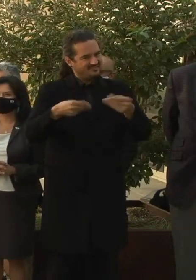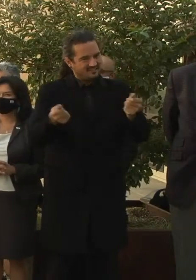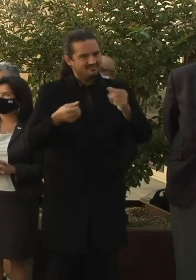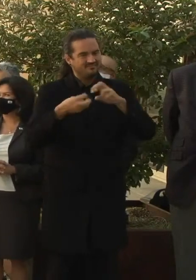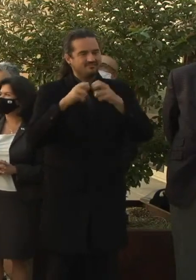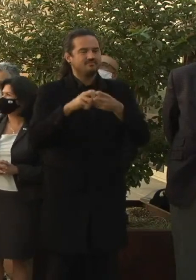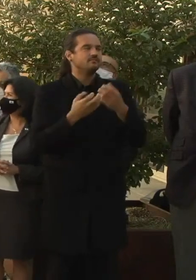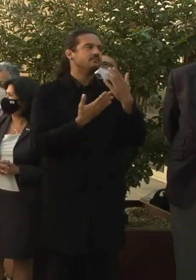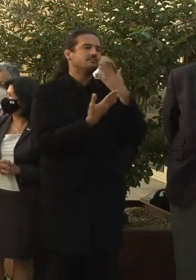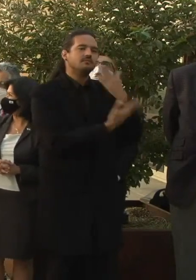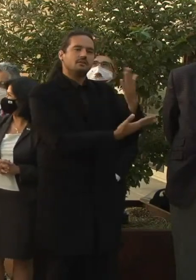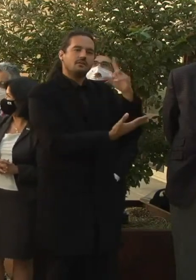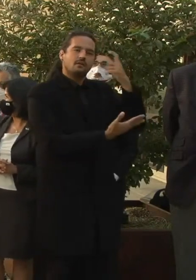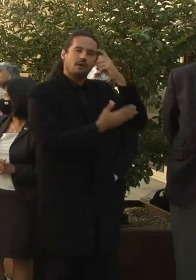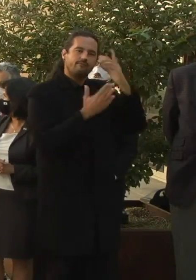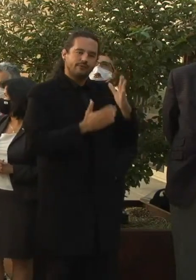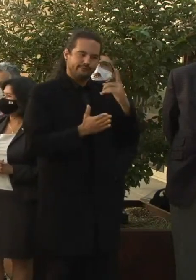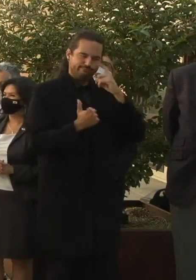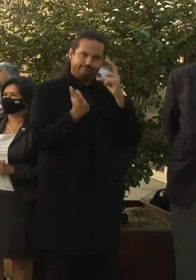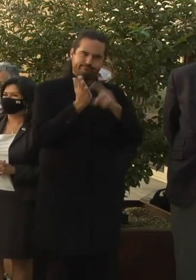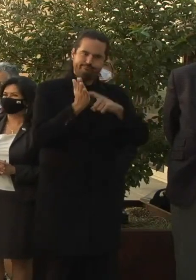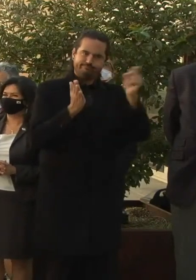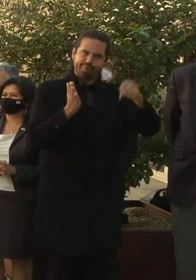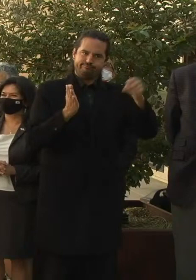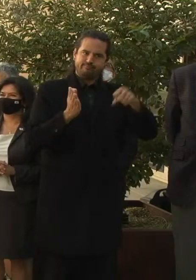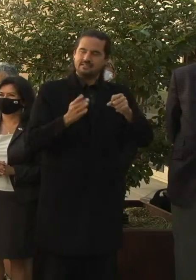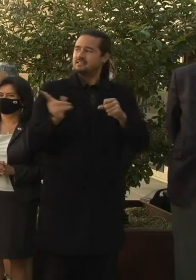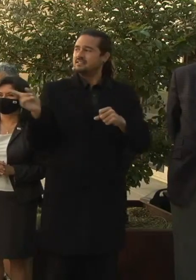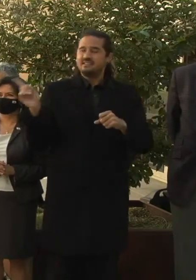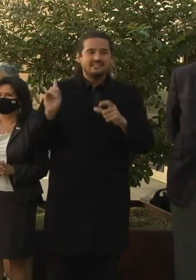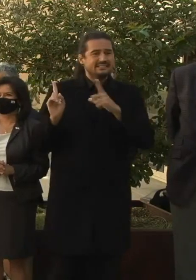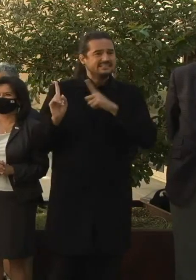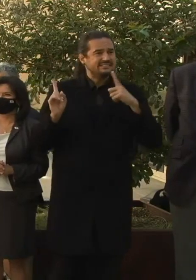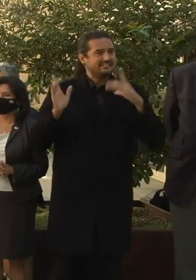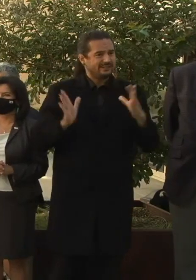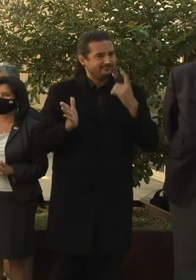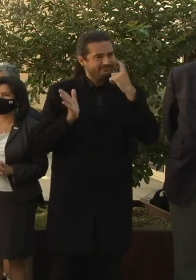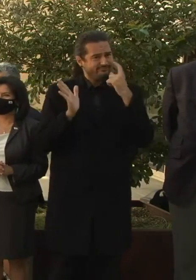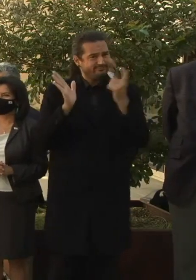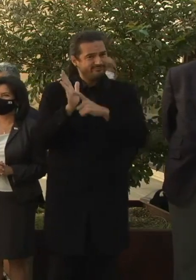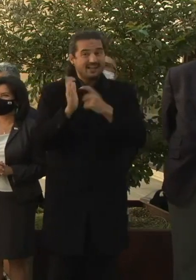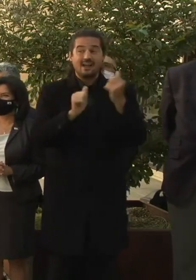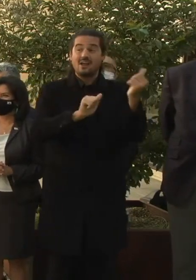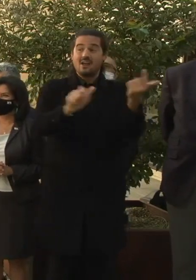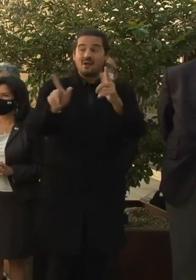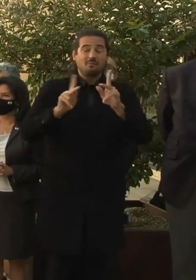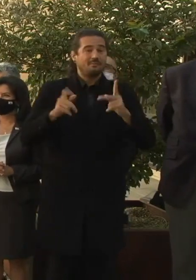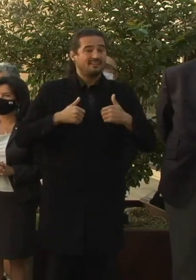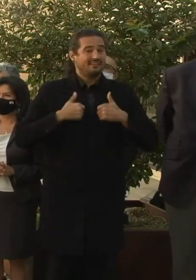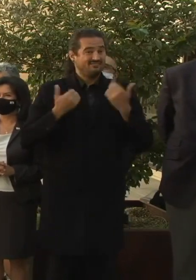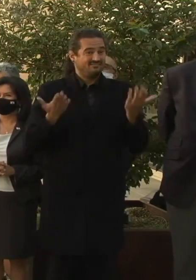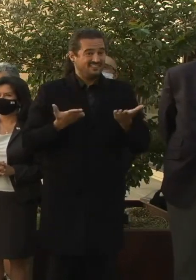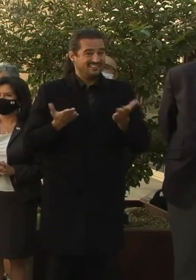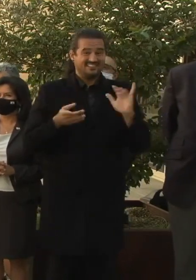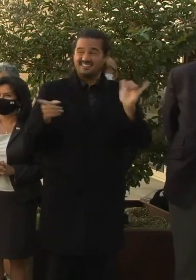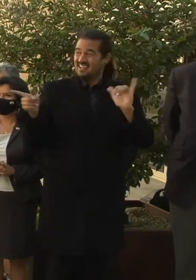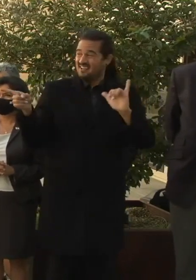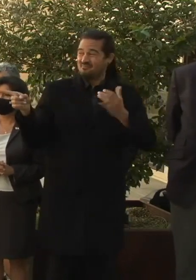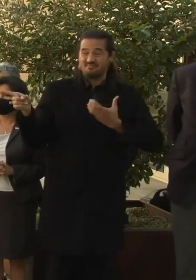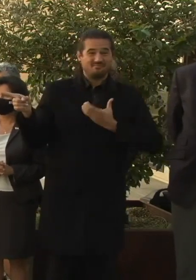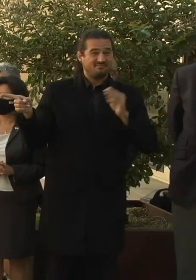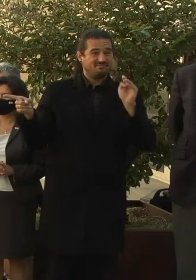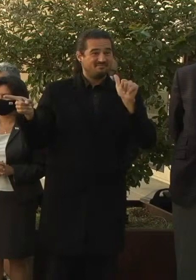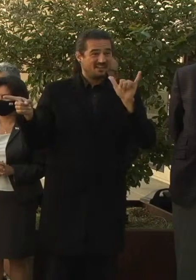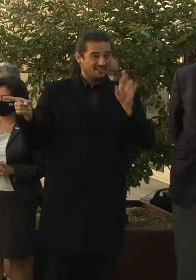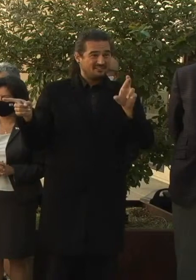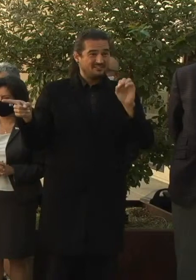in the legislature for their recognition of that. And everyone who lives here, they basically, as Mayor Schaaf pointed out, they don't need to get in their car. They've got the